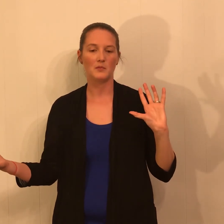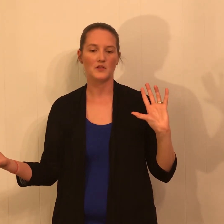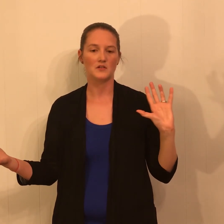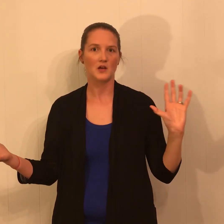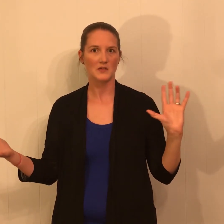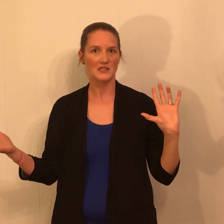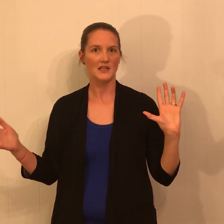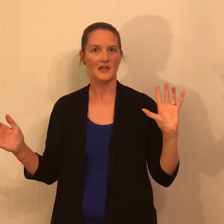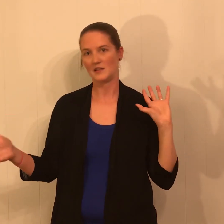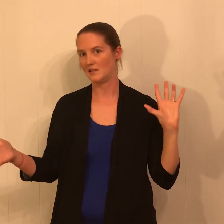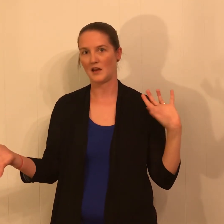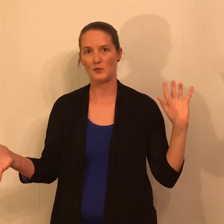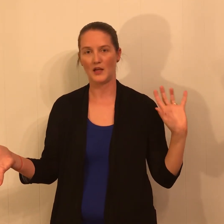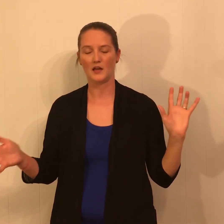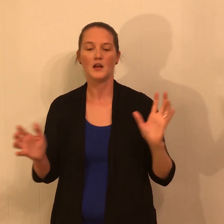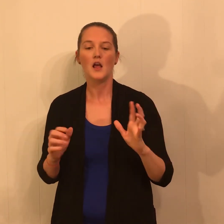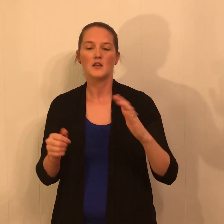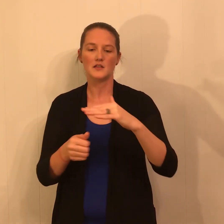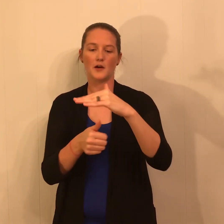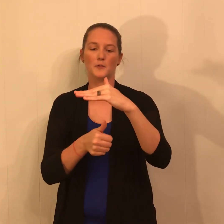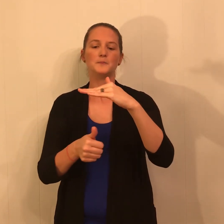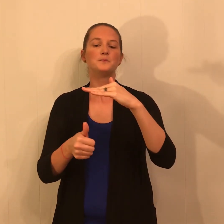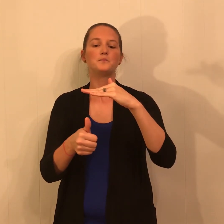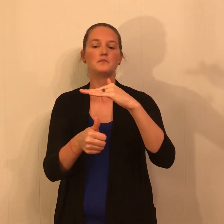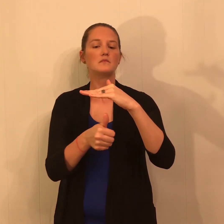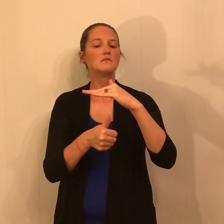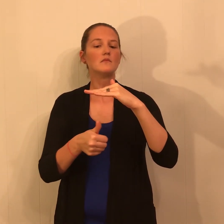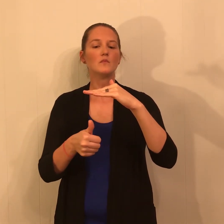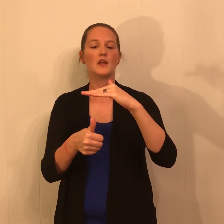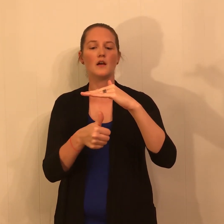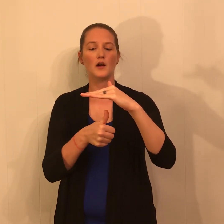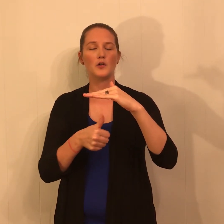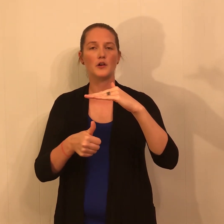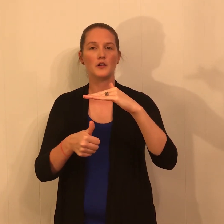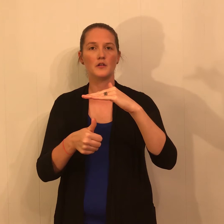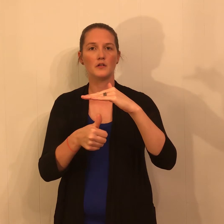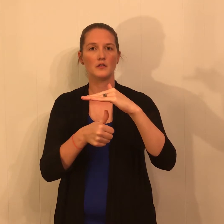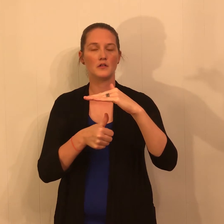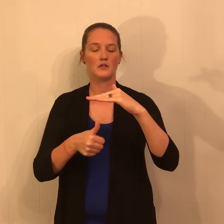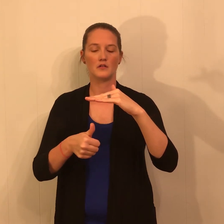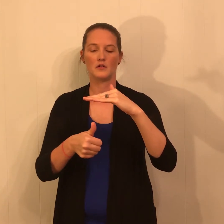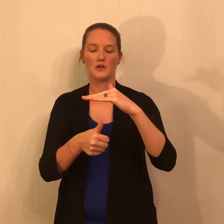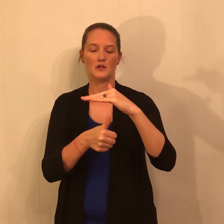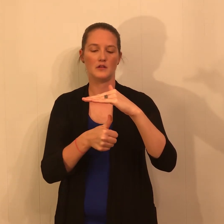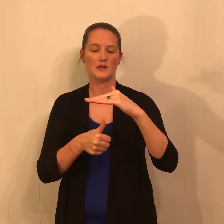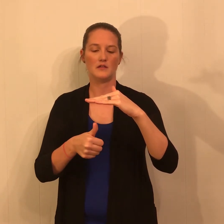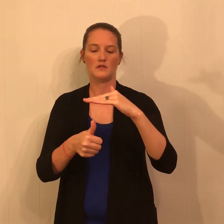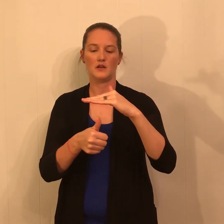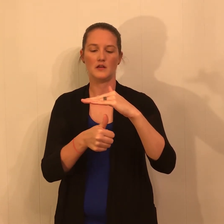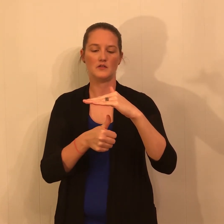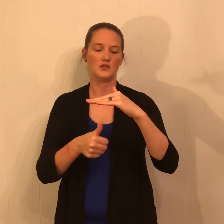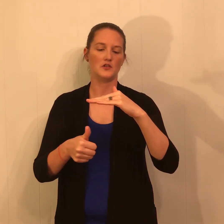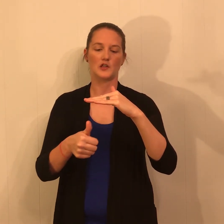there's always like that 10th time you can't. So under, and you're circling